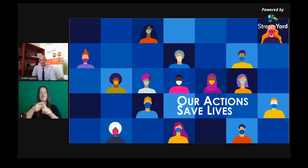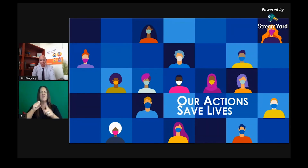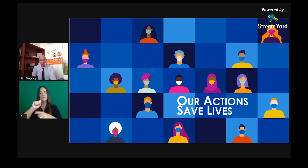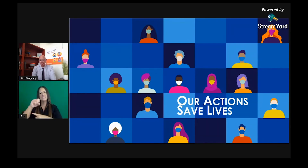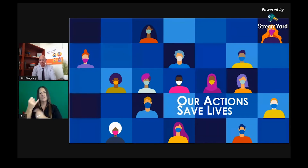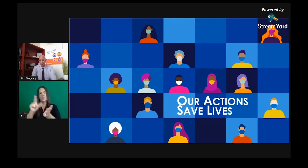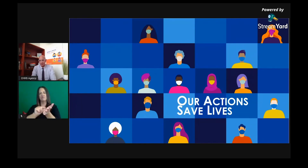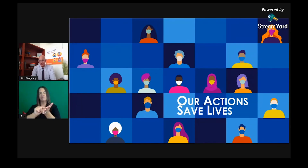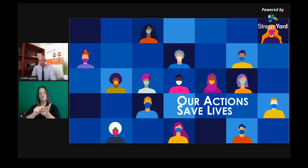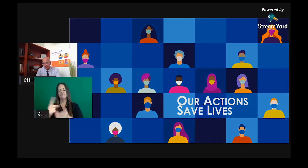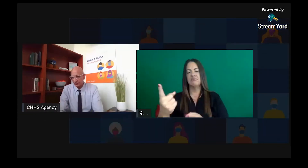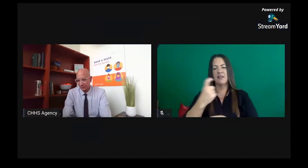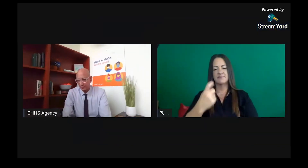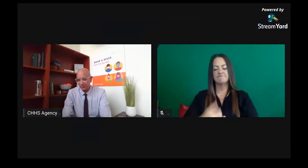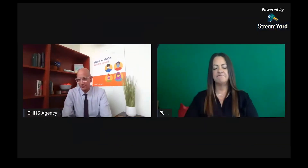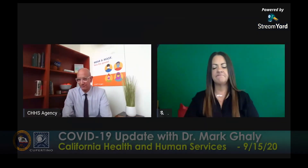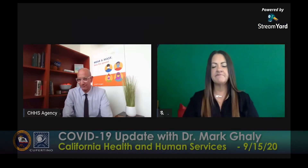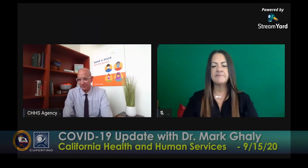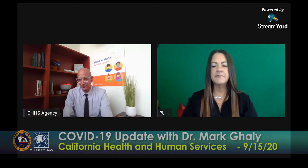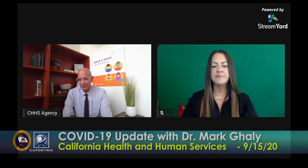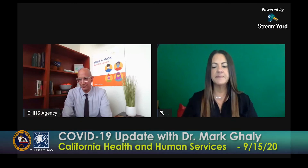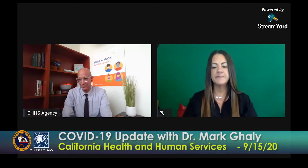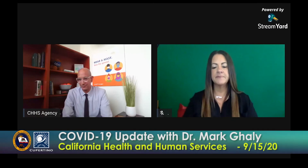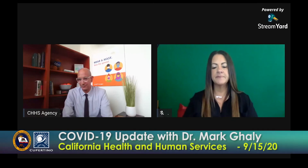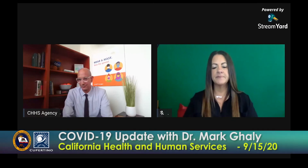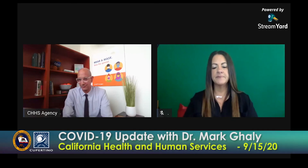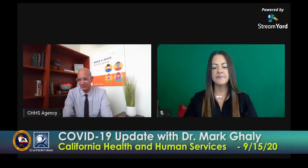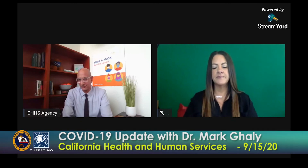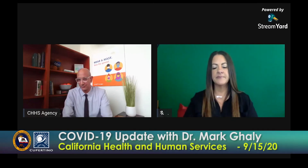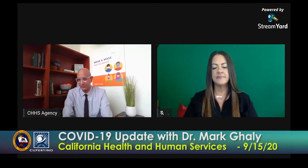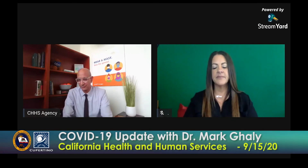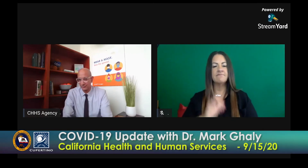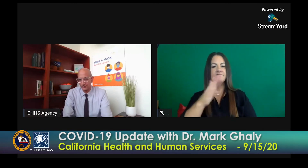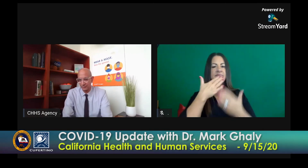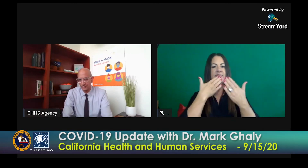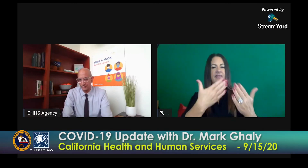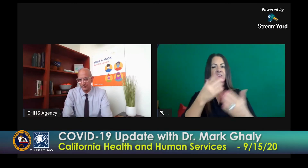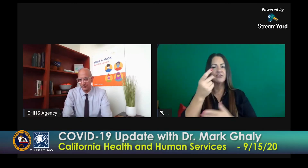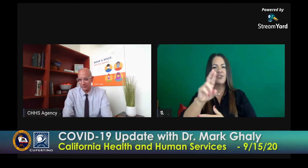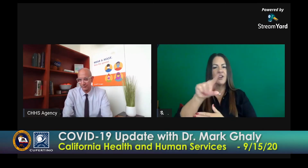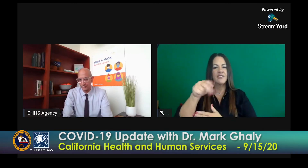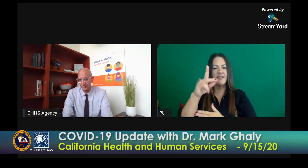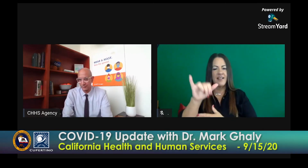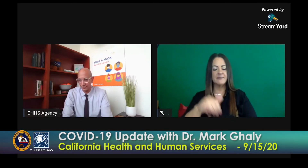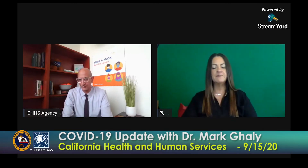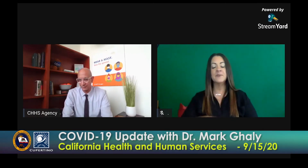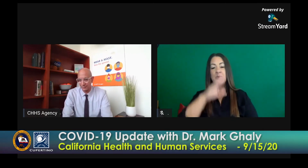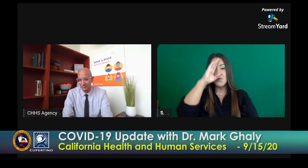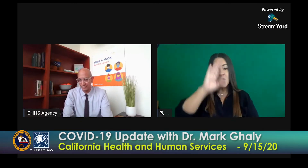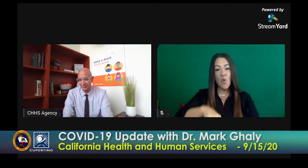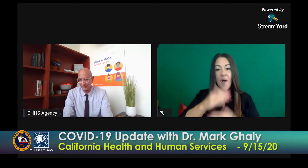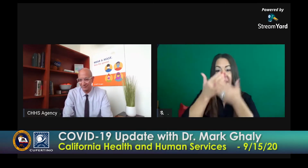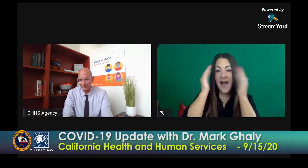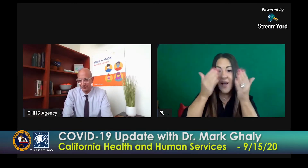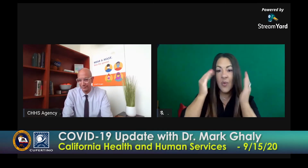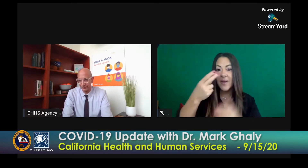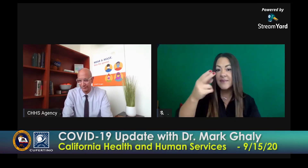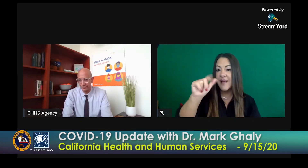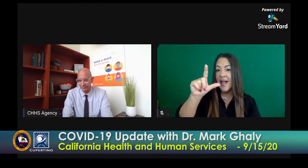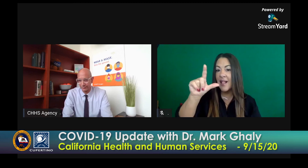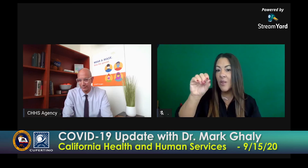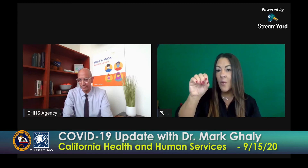Mercury News. Thanks, Dr. Ghaly. Halloween is now 6 weeks